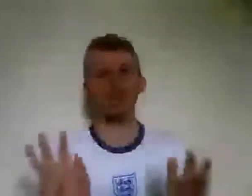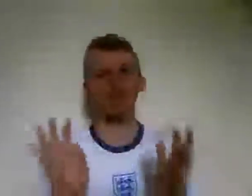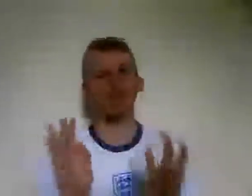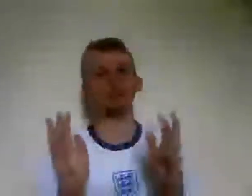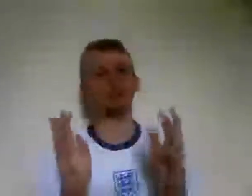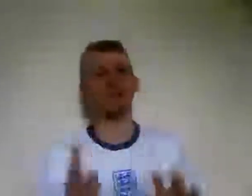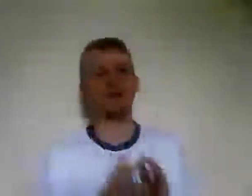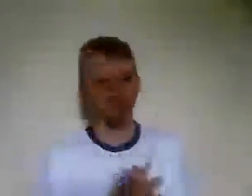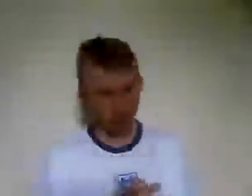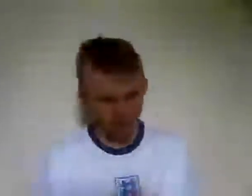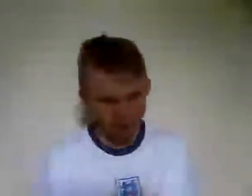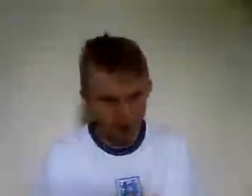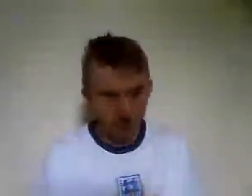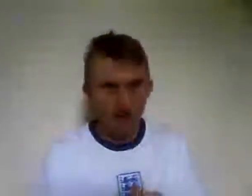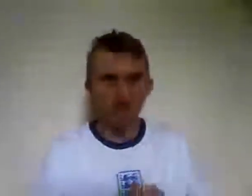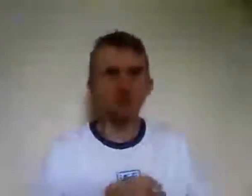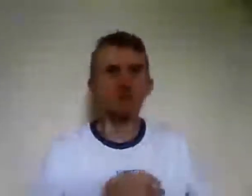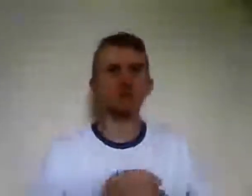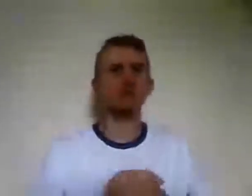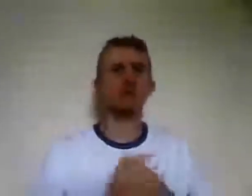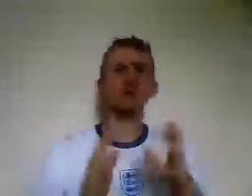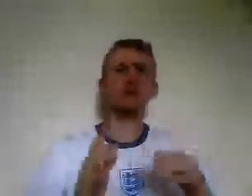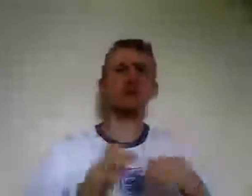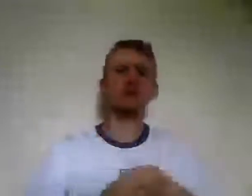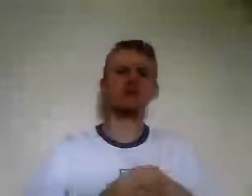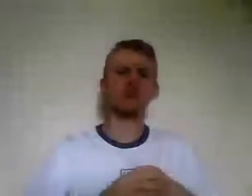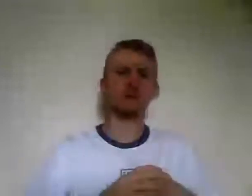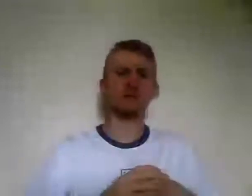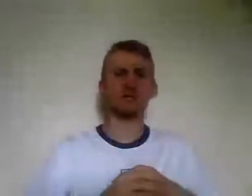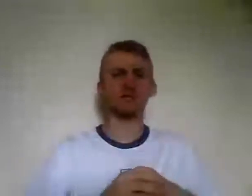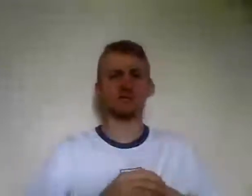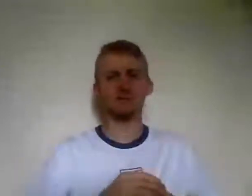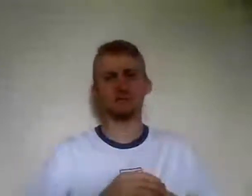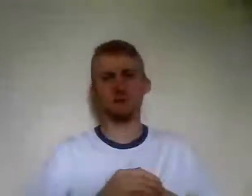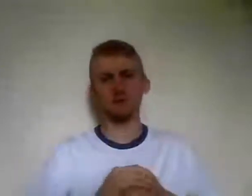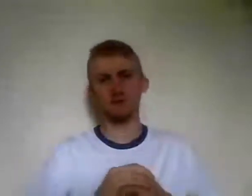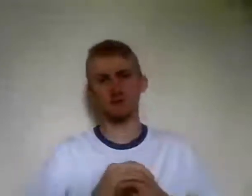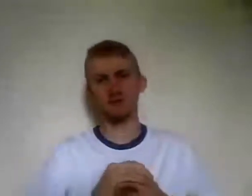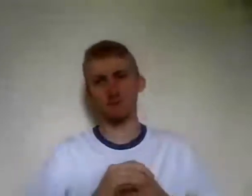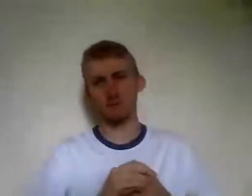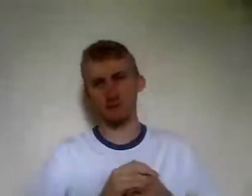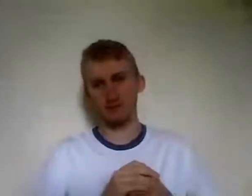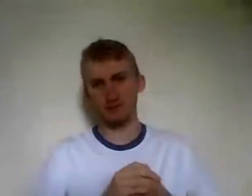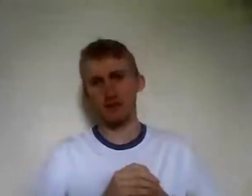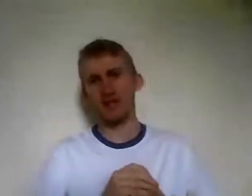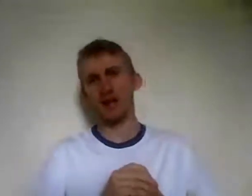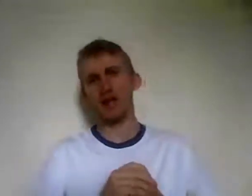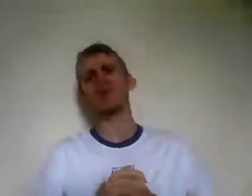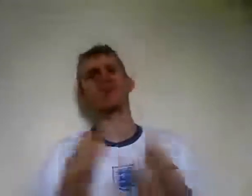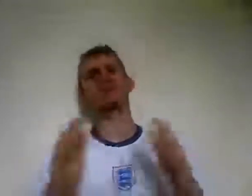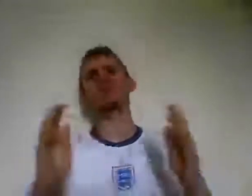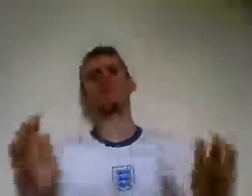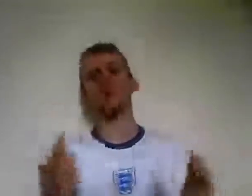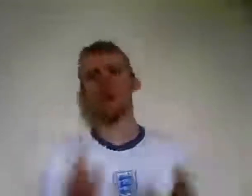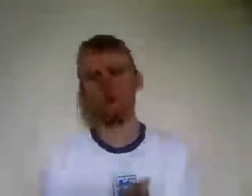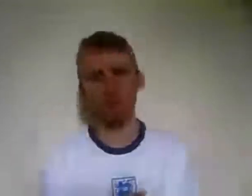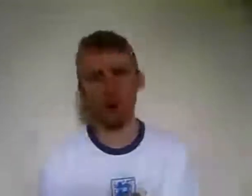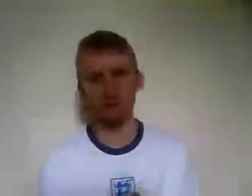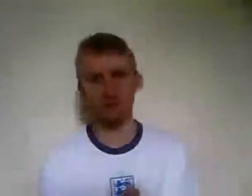£275,000. The investment paid off as Crawley were challenging for promotion to the Football League and embarked on a remarkable FA Cup run.